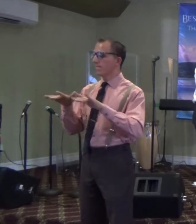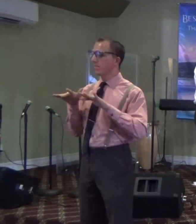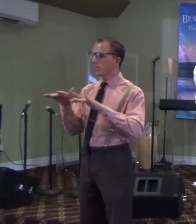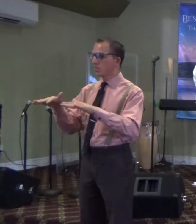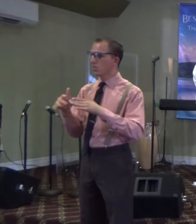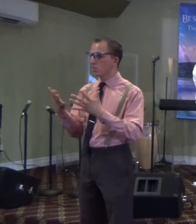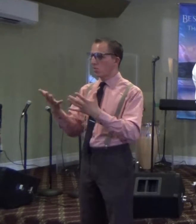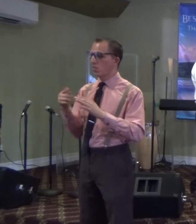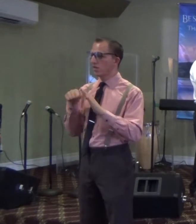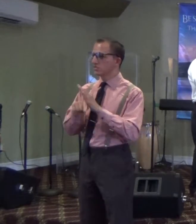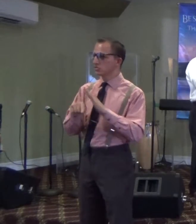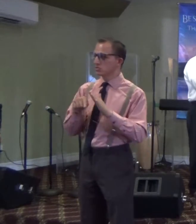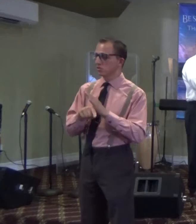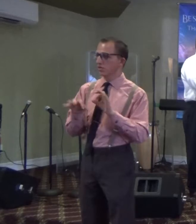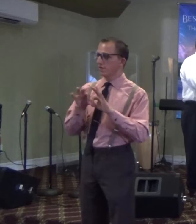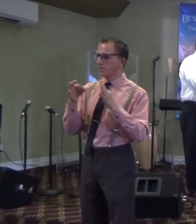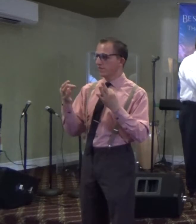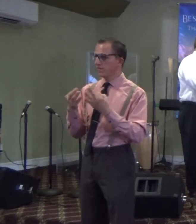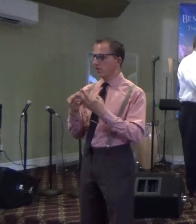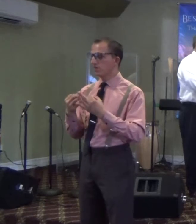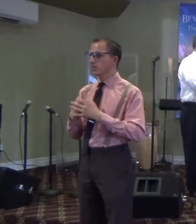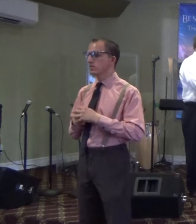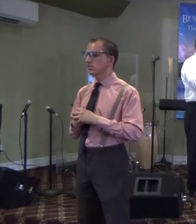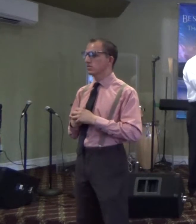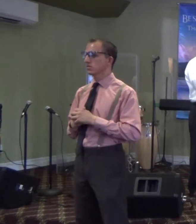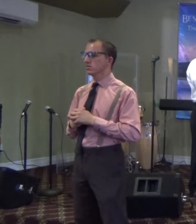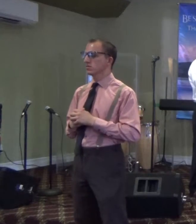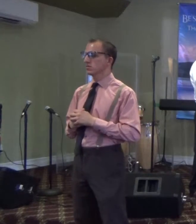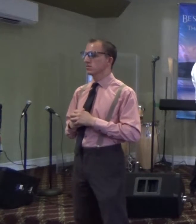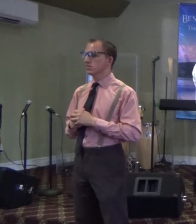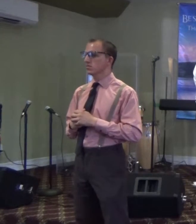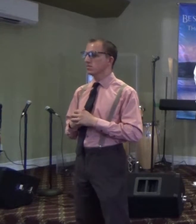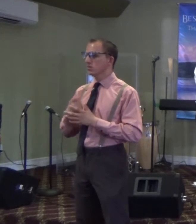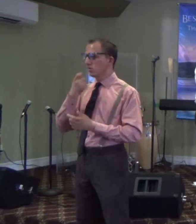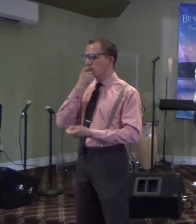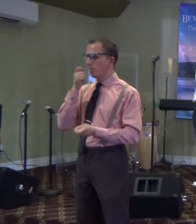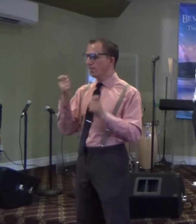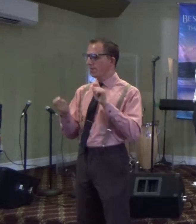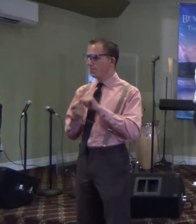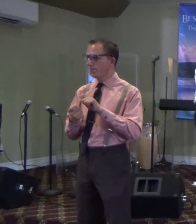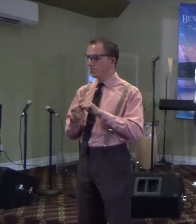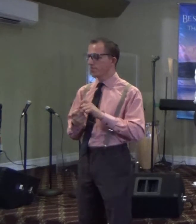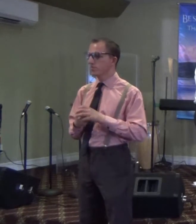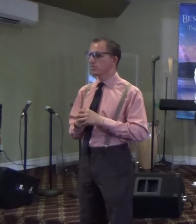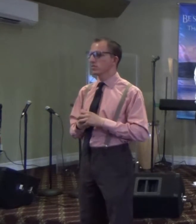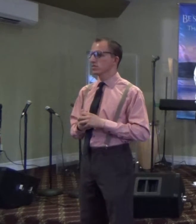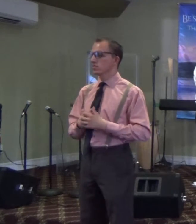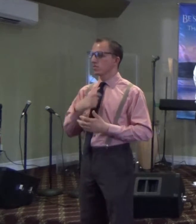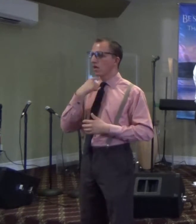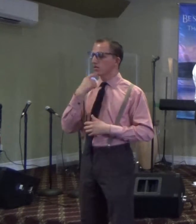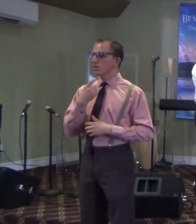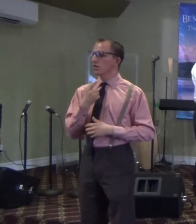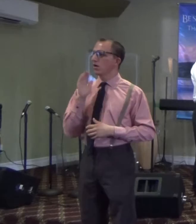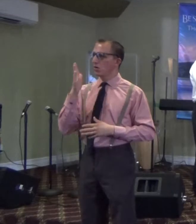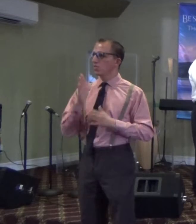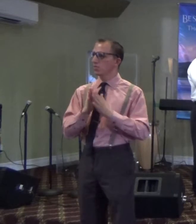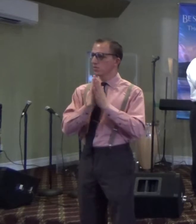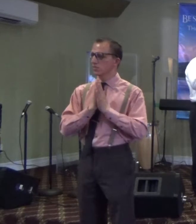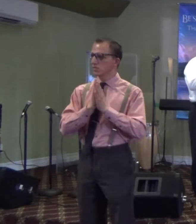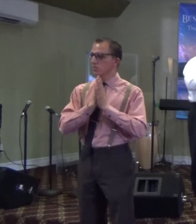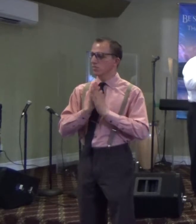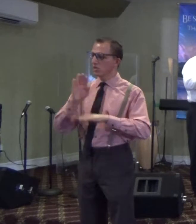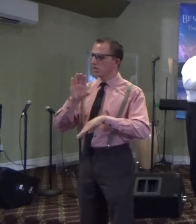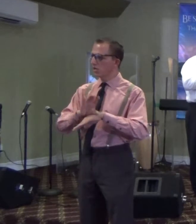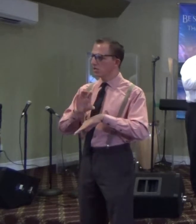that was at a witch Lo había doctor amenazado. had threatened them. Y bueno, le digo, ahorita vamos Then, a... okay, we're going to pray. Fuimos a la